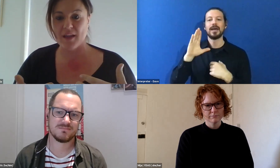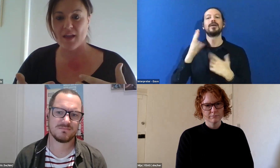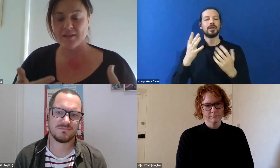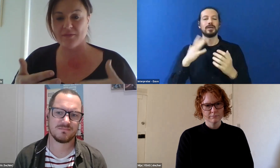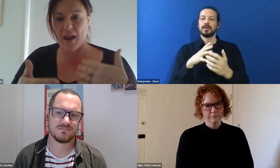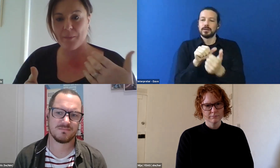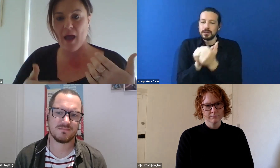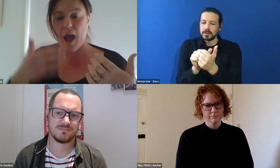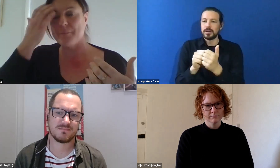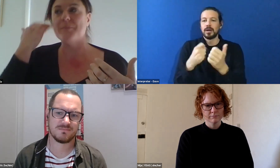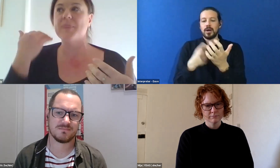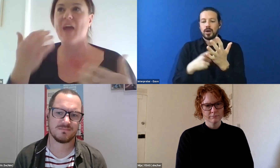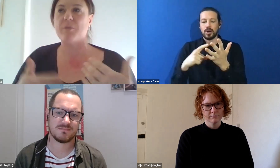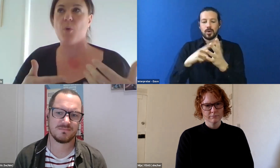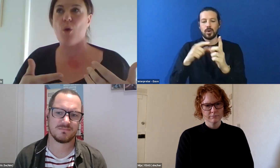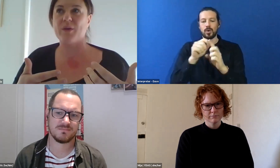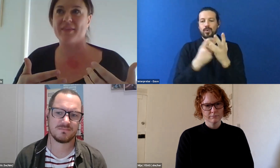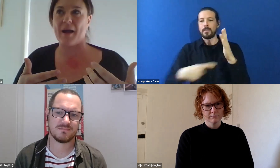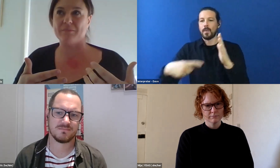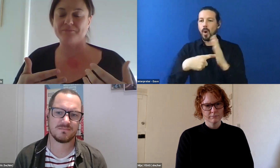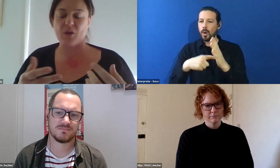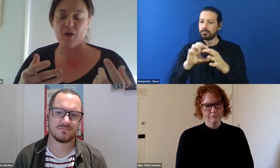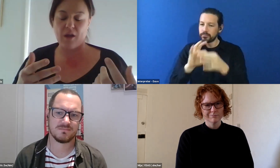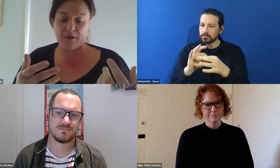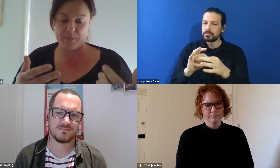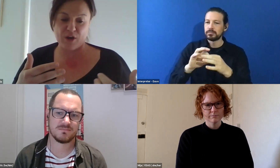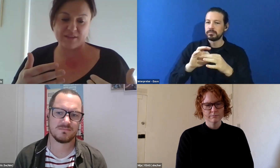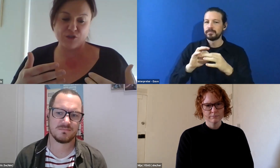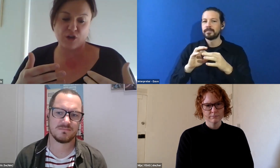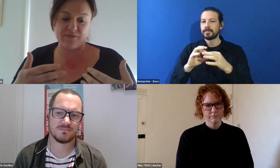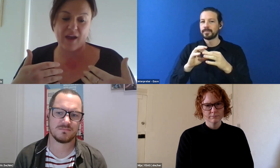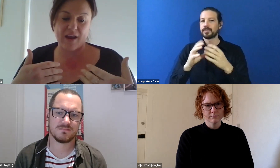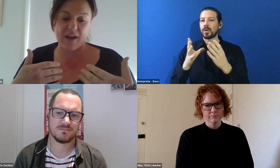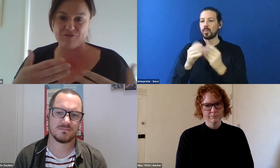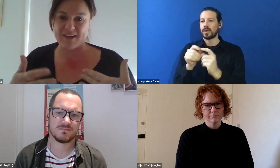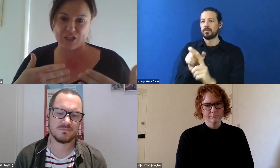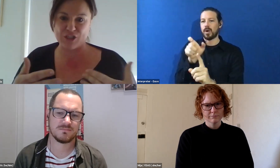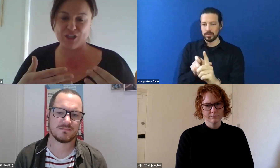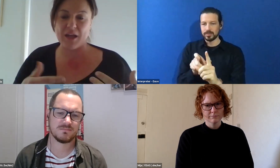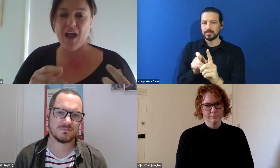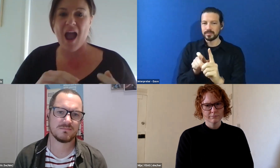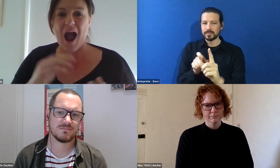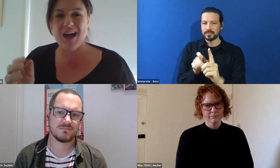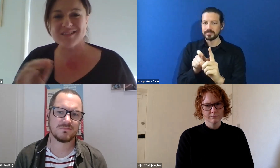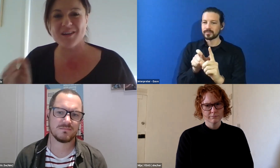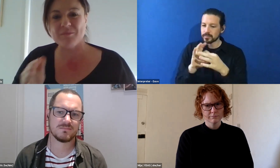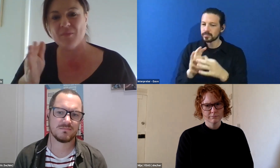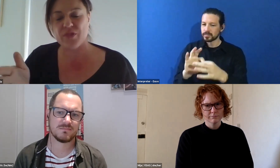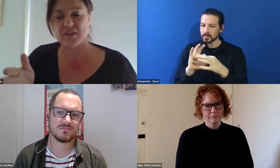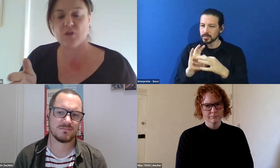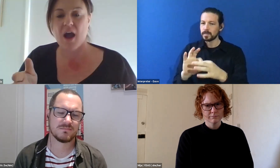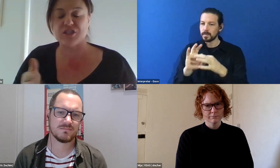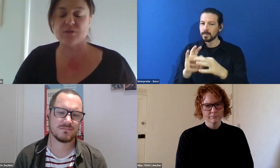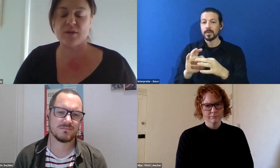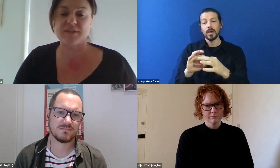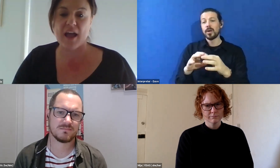person, develop that rapport with the person, develop that relationship. Ask